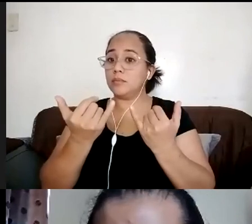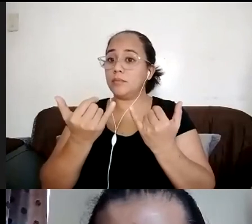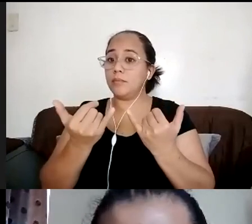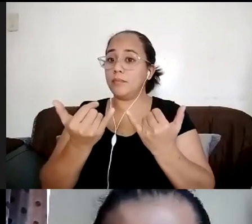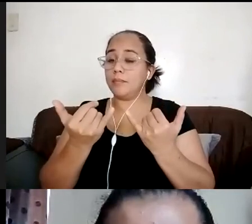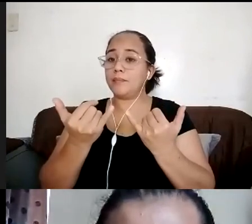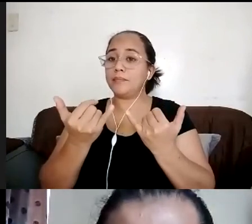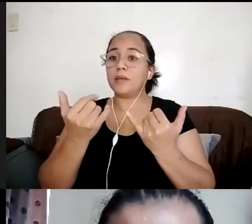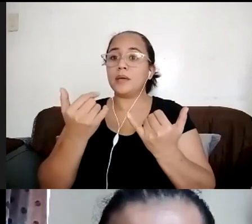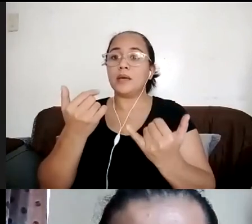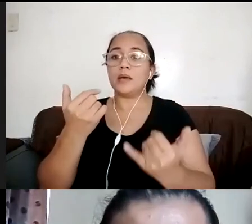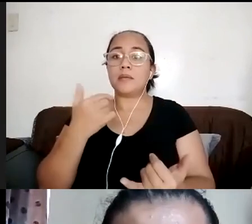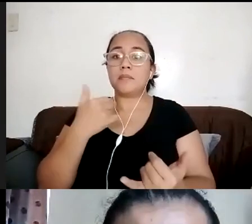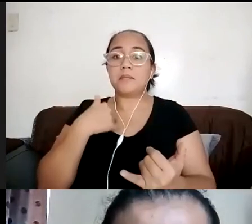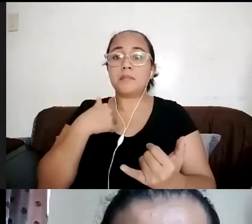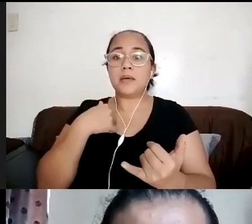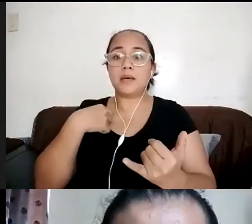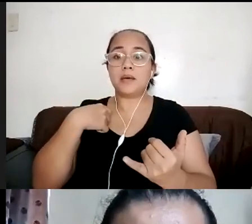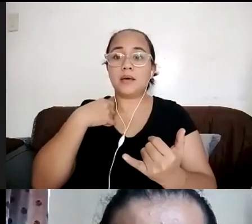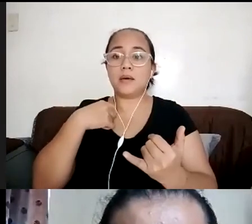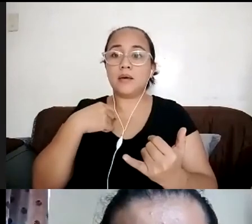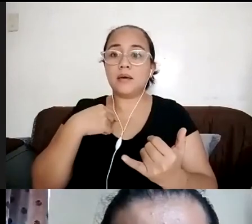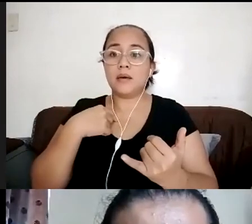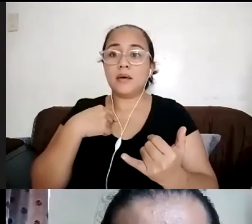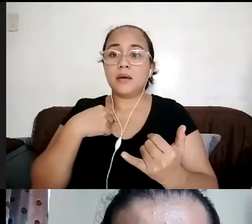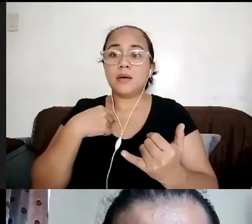I'm going to send you a list of the